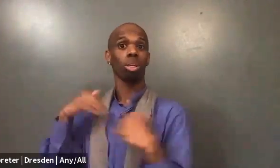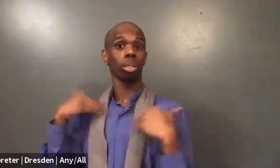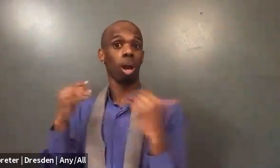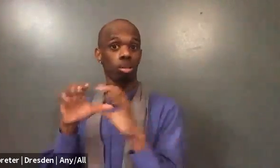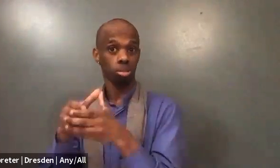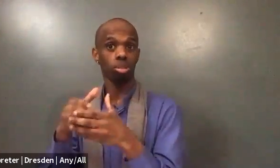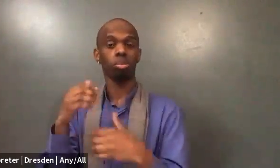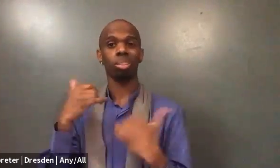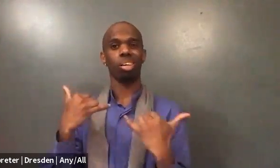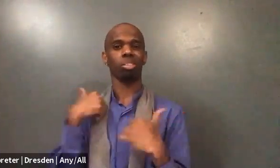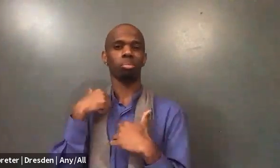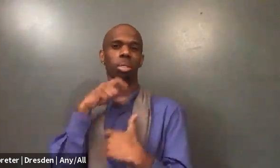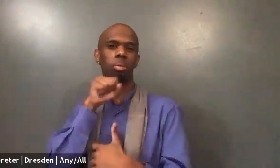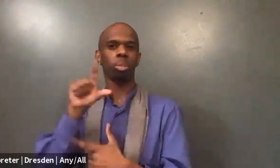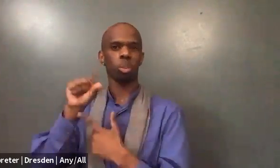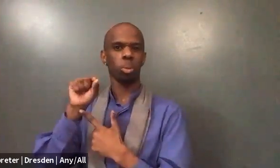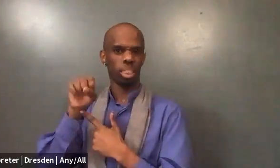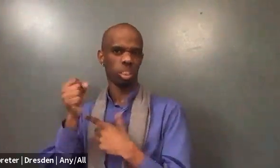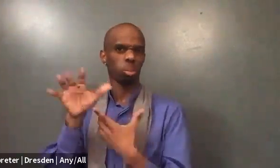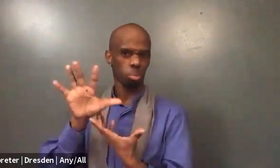the next people to step up and be,